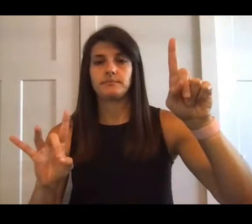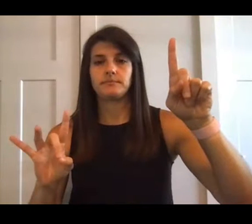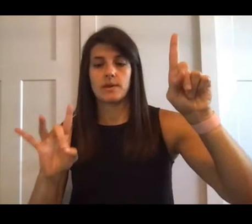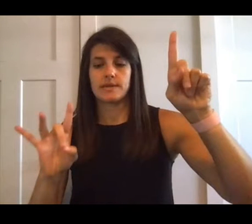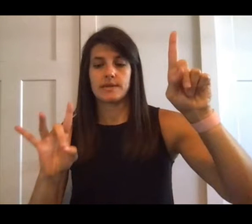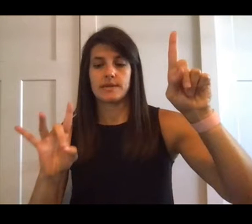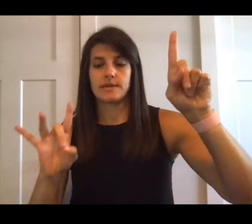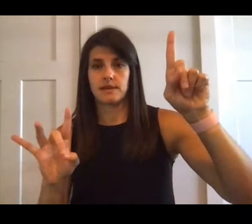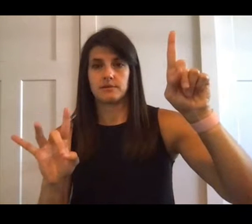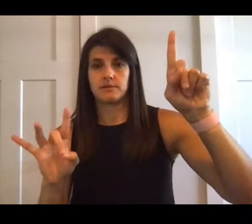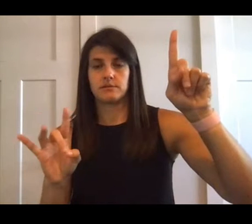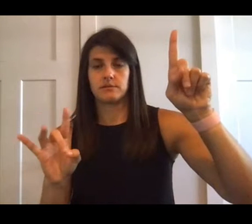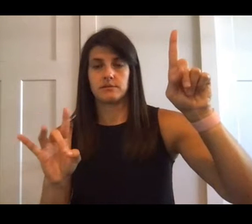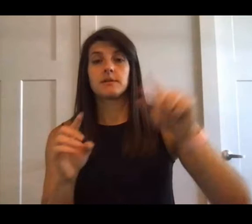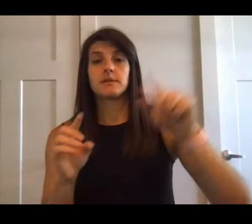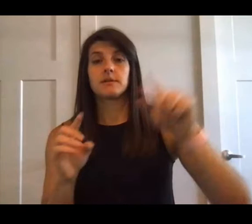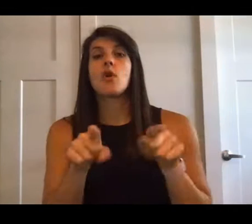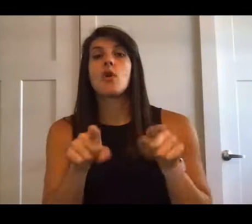And then we have angle 2